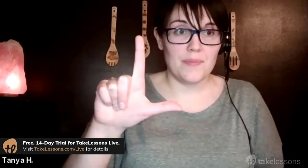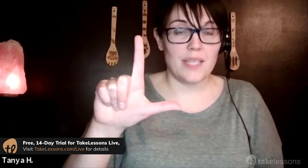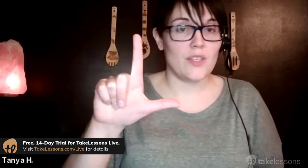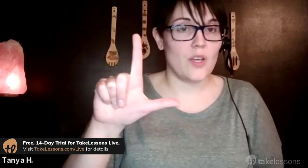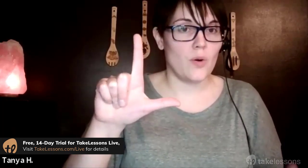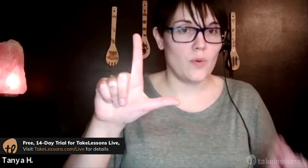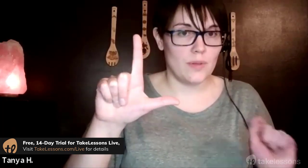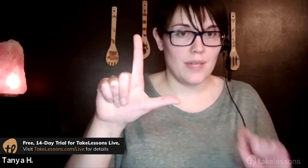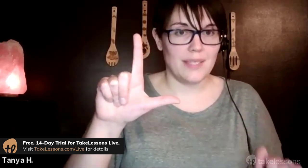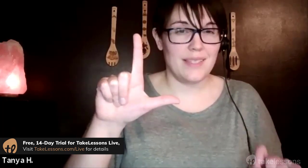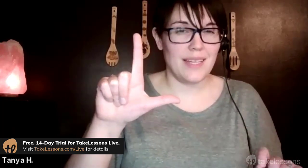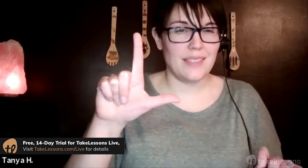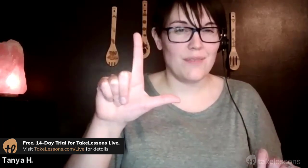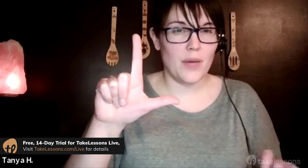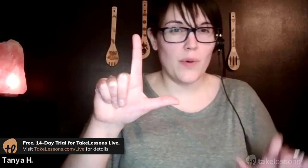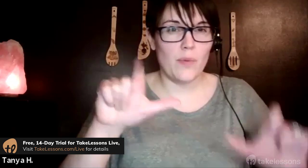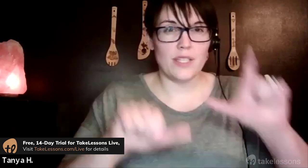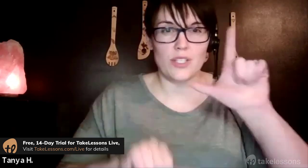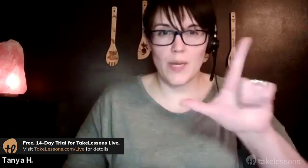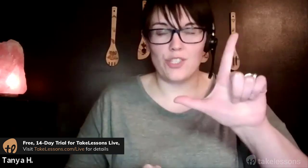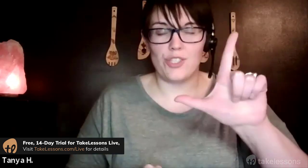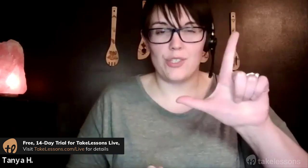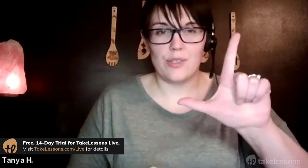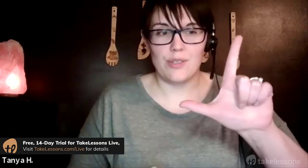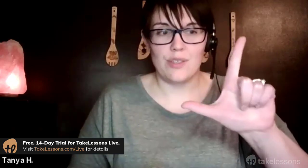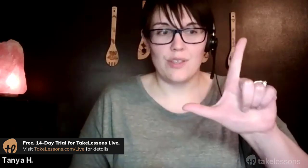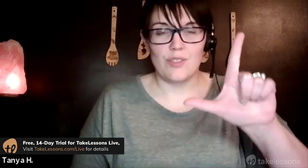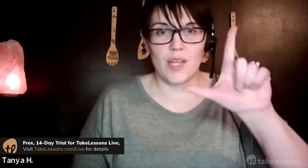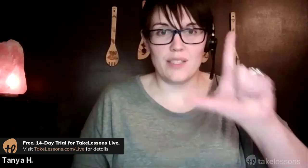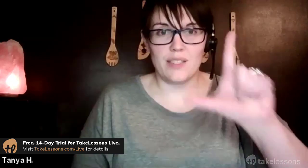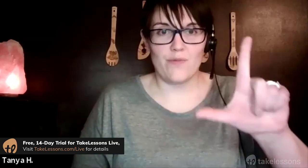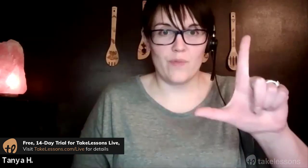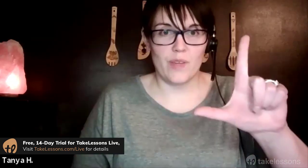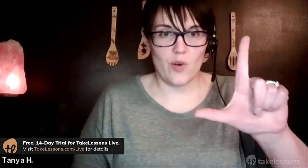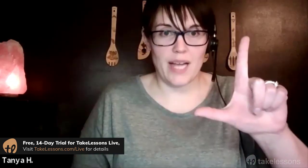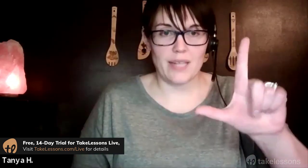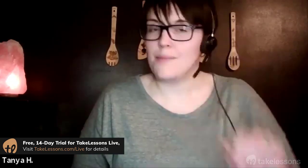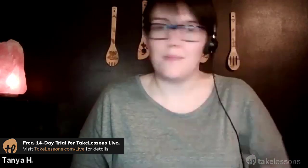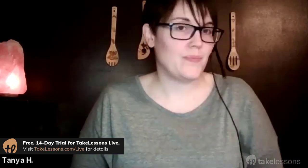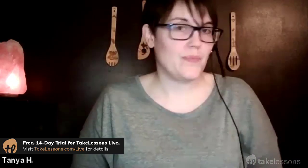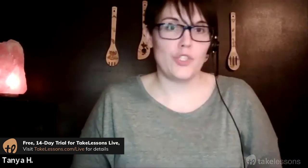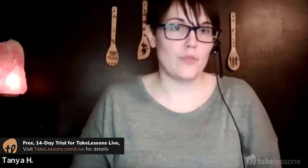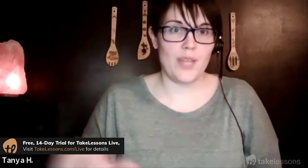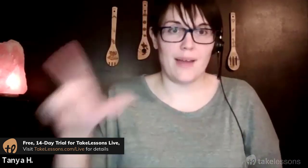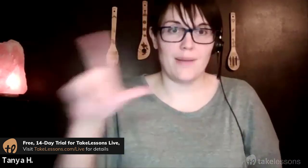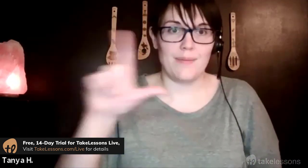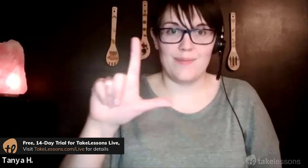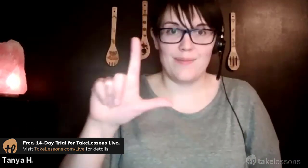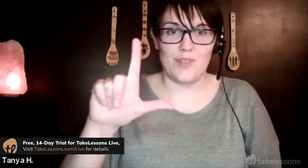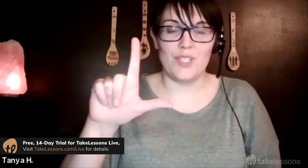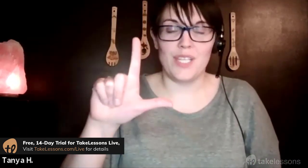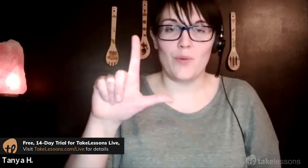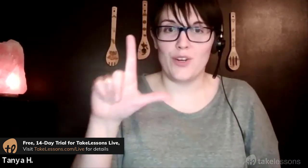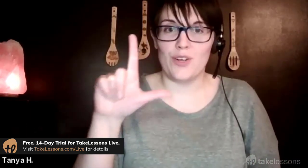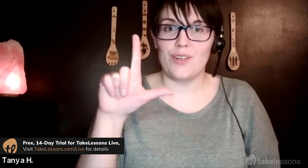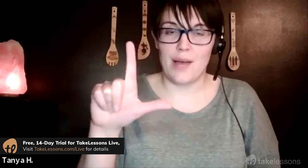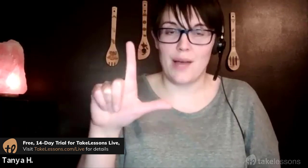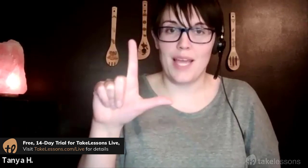And so instinctively we want to switch so that it's correct. Don't do that. You stick with your dominant